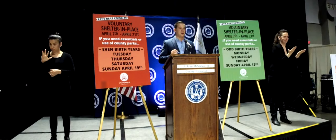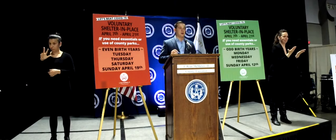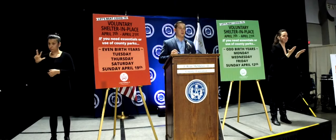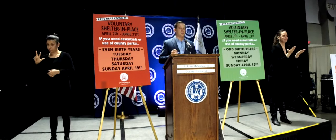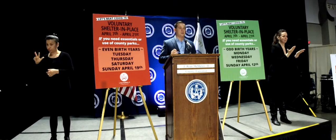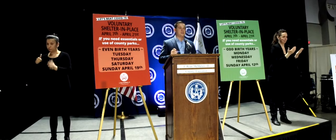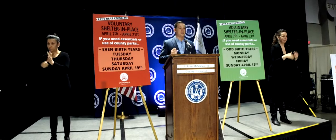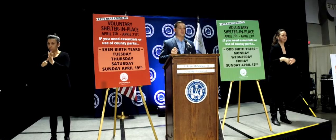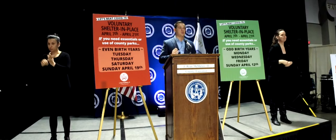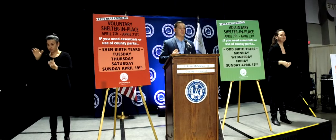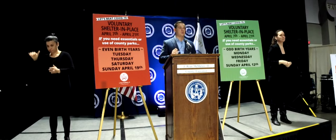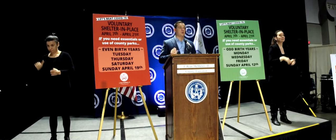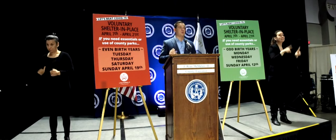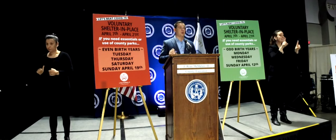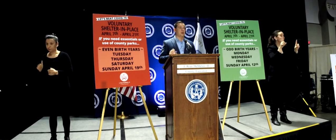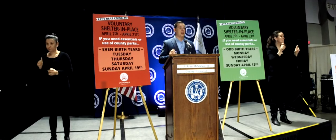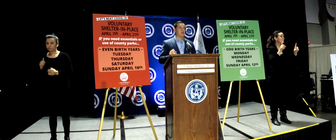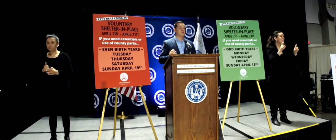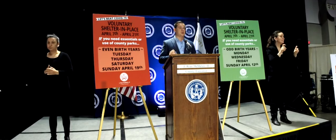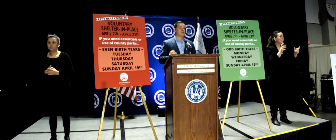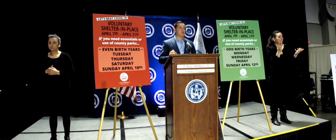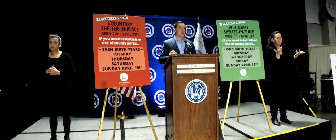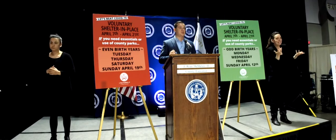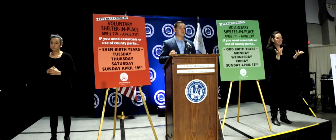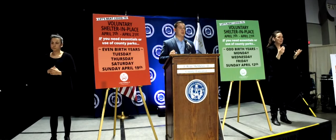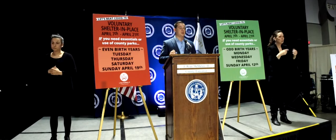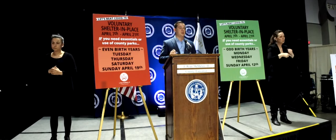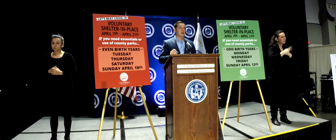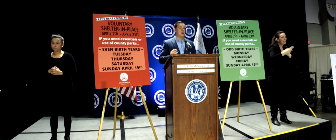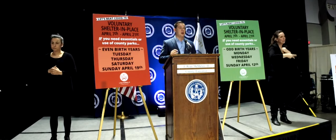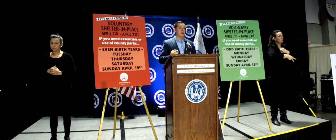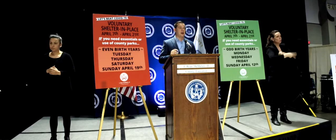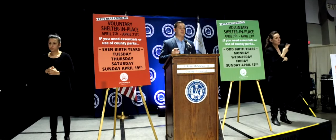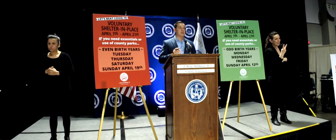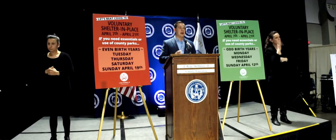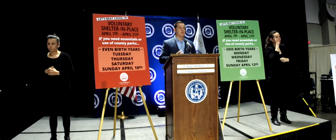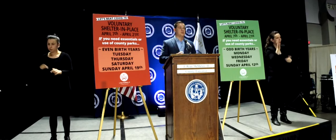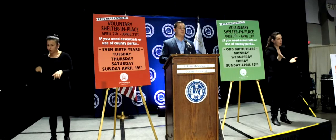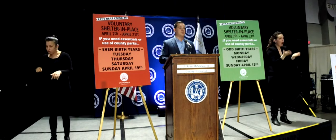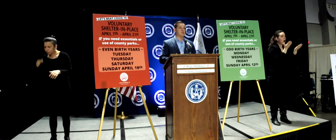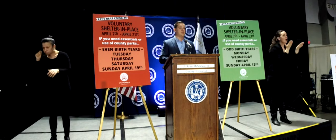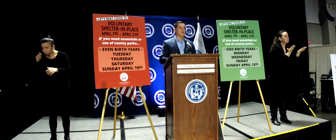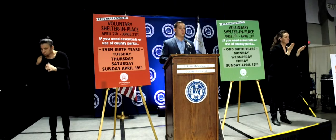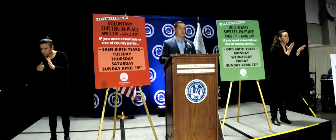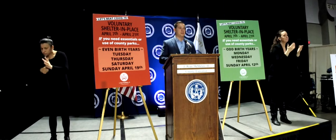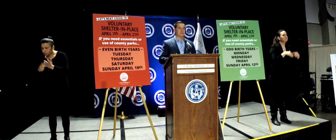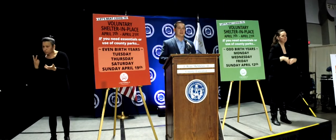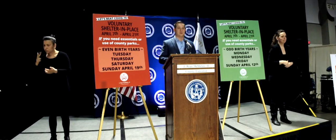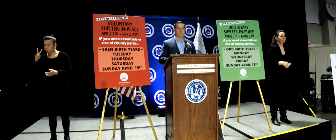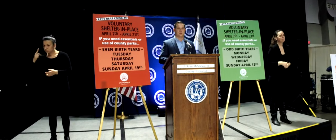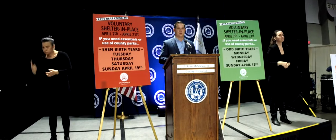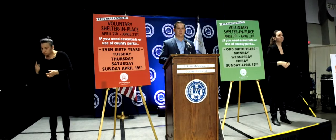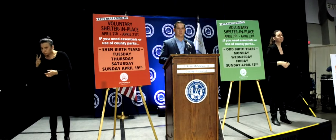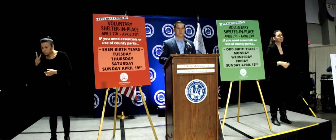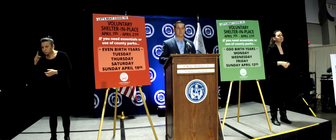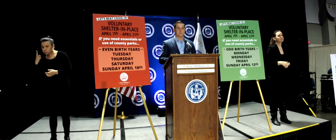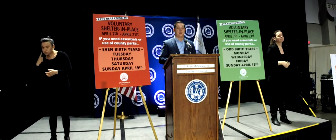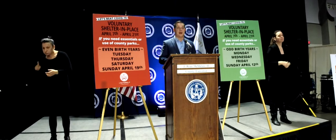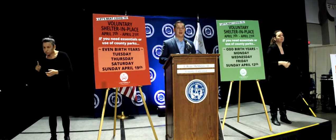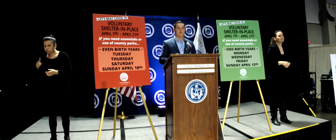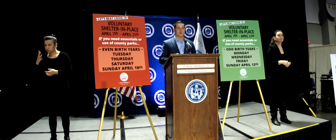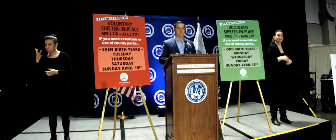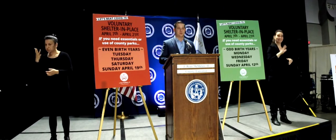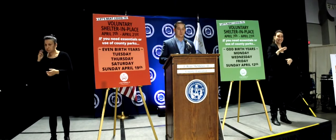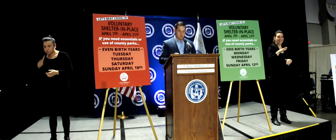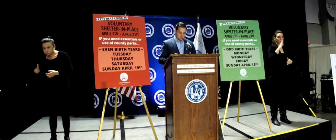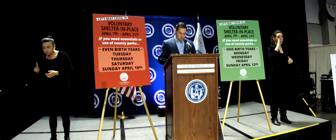testing, we've been saying it's 24 to 48 hours at our triage site. It's now safer to say it's 48 to 72 hour turn time